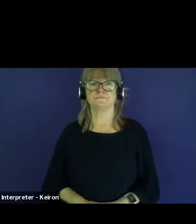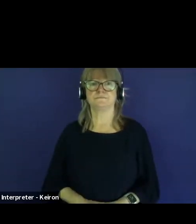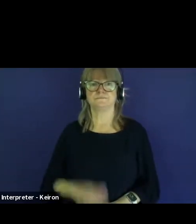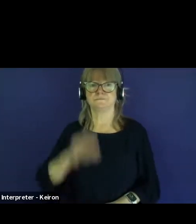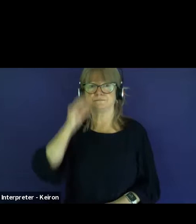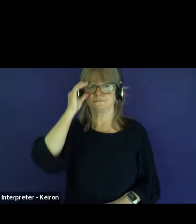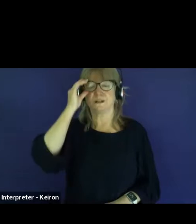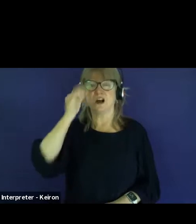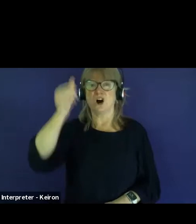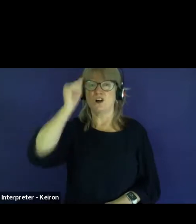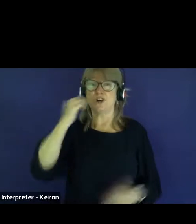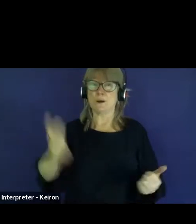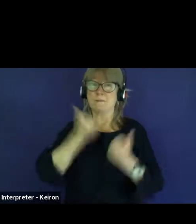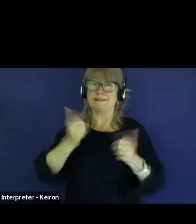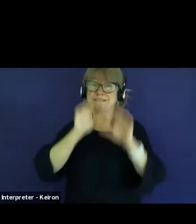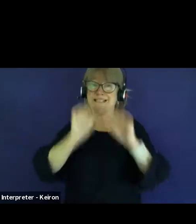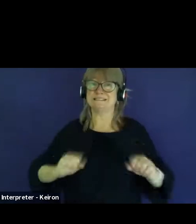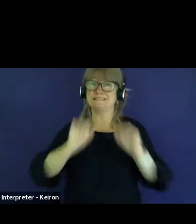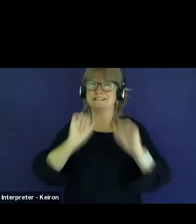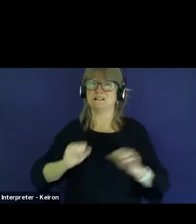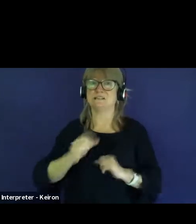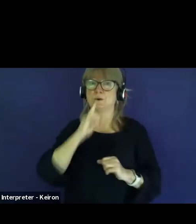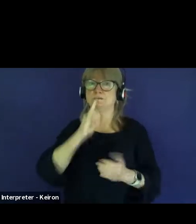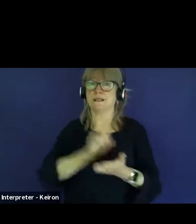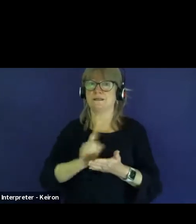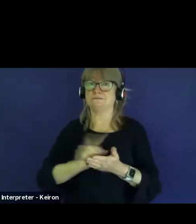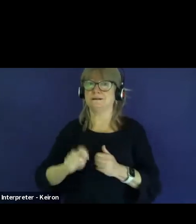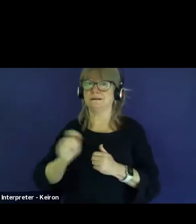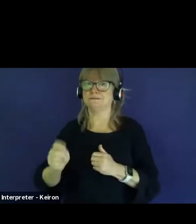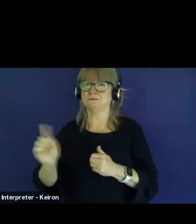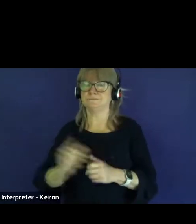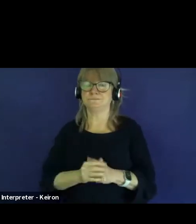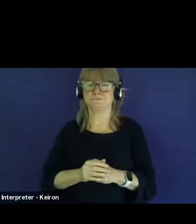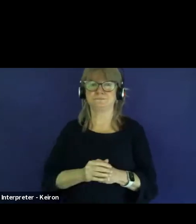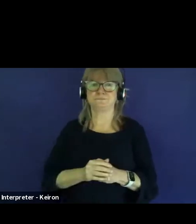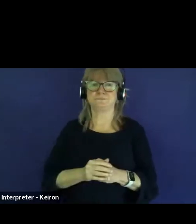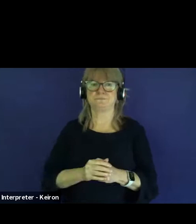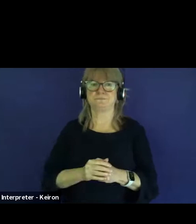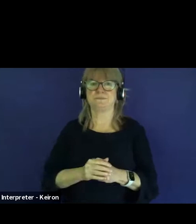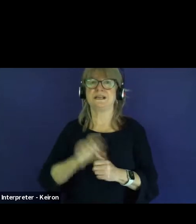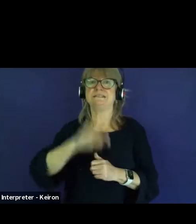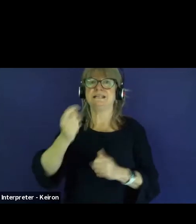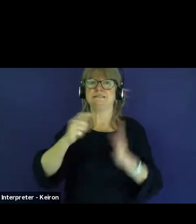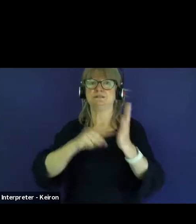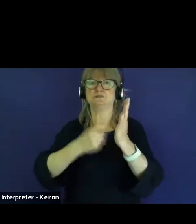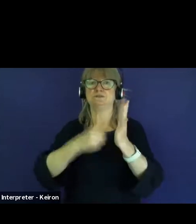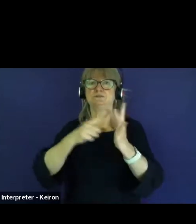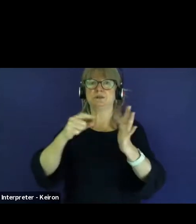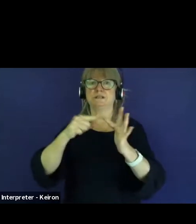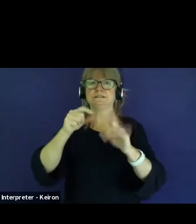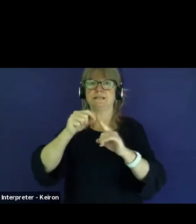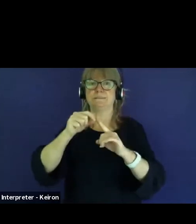because I know there's a lot that I'm going through here. So our next one is our tricep dips. So with what we just did, the walking